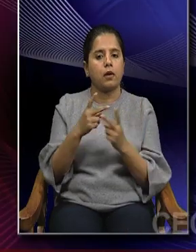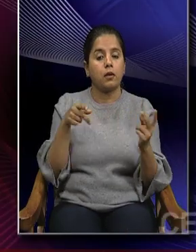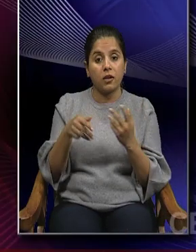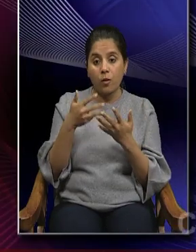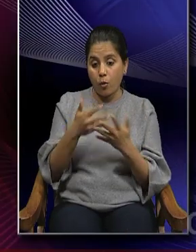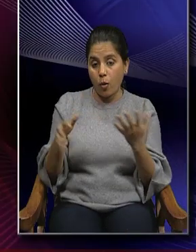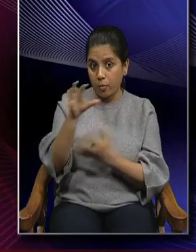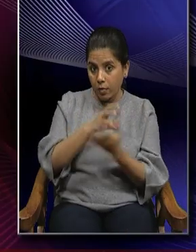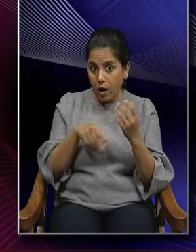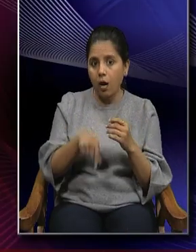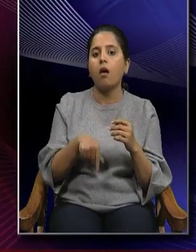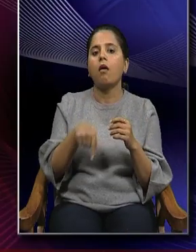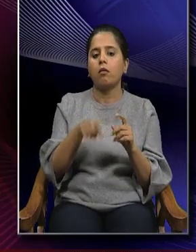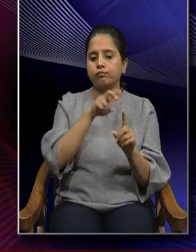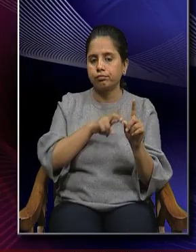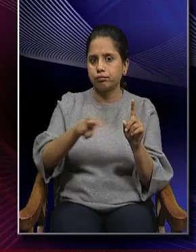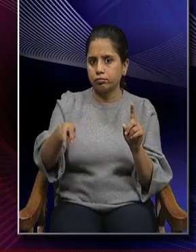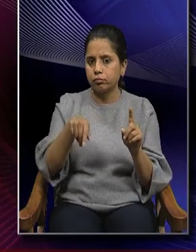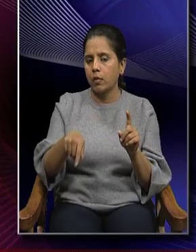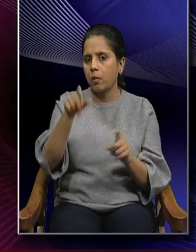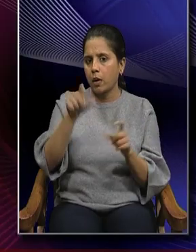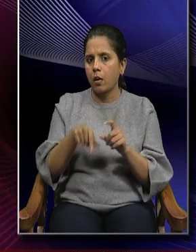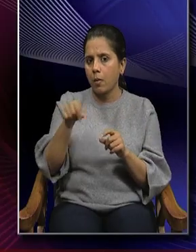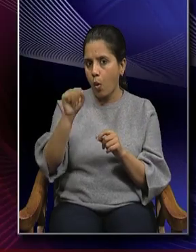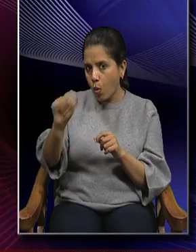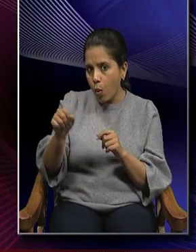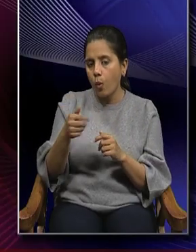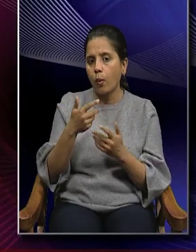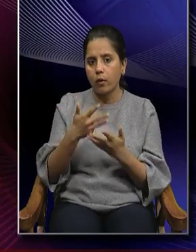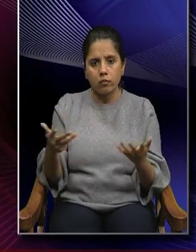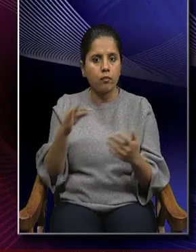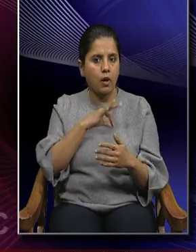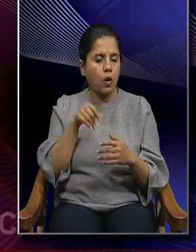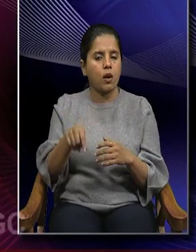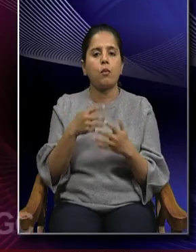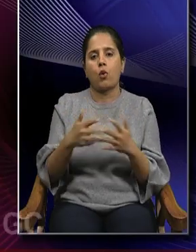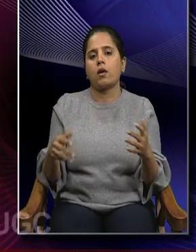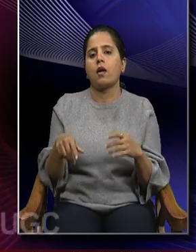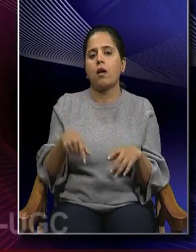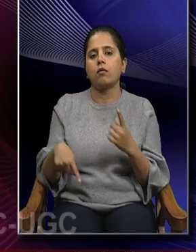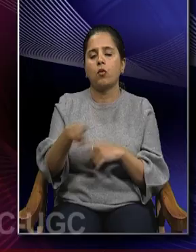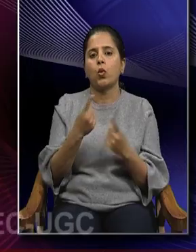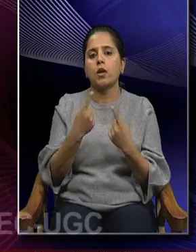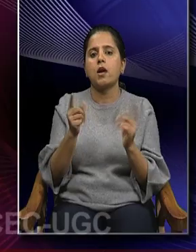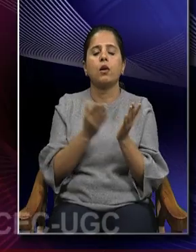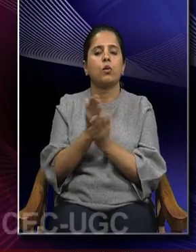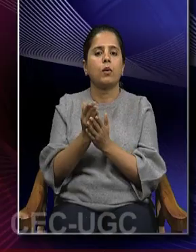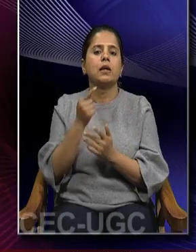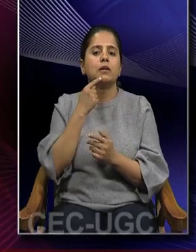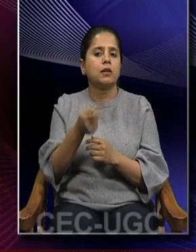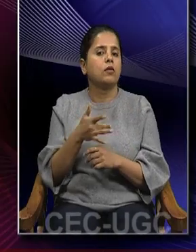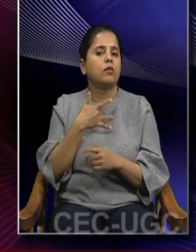mix encompasses individual products and also the product lines, or the right way of saying it